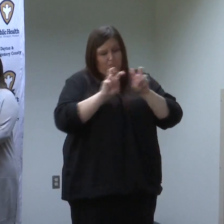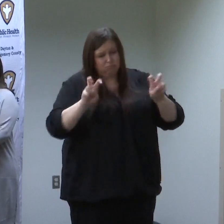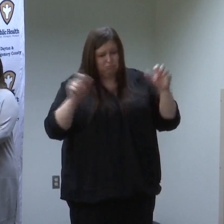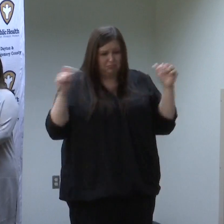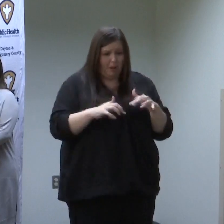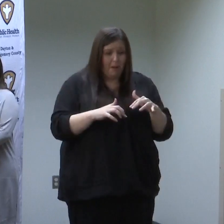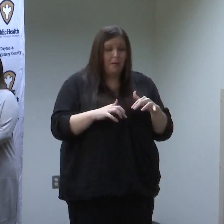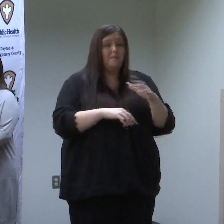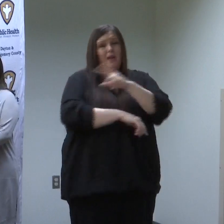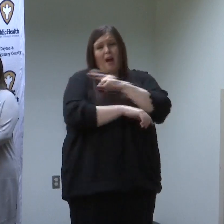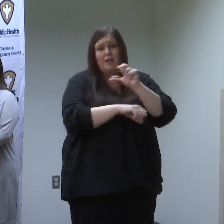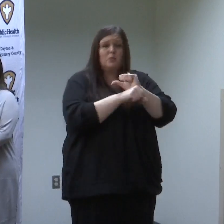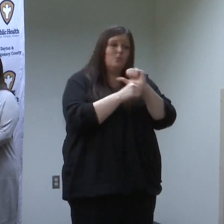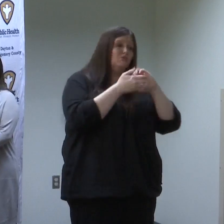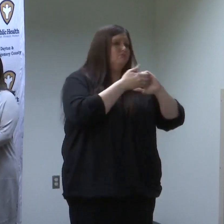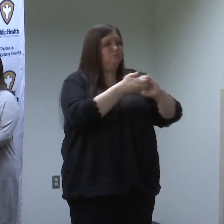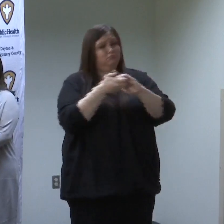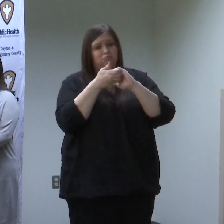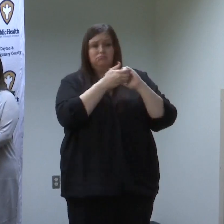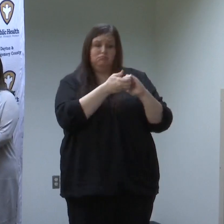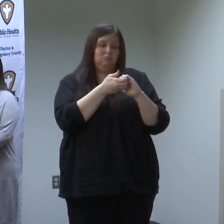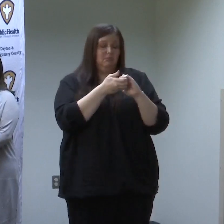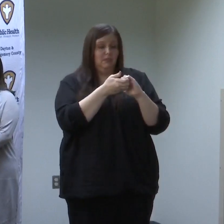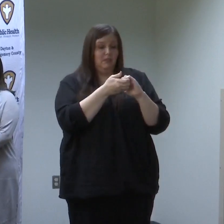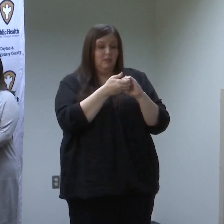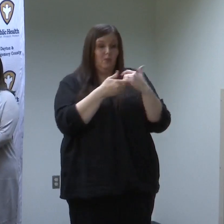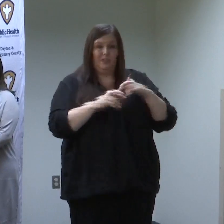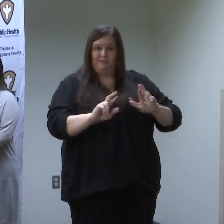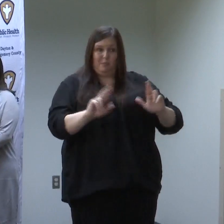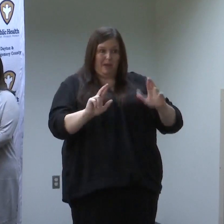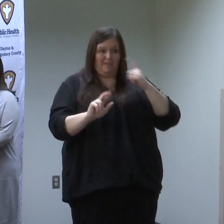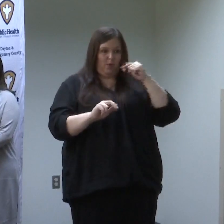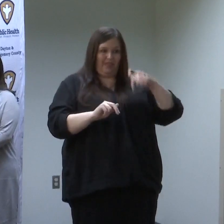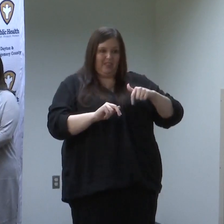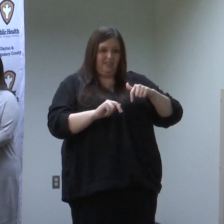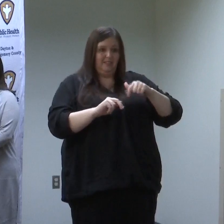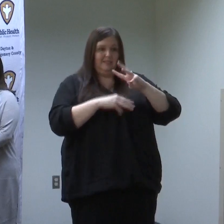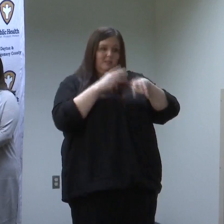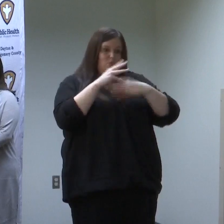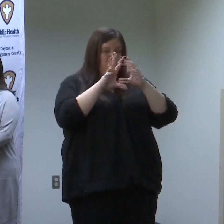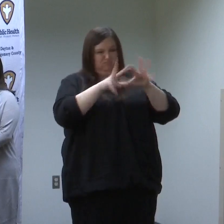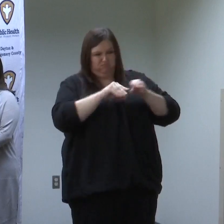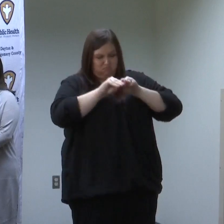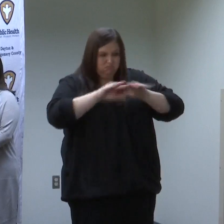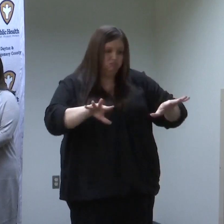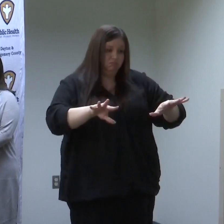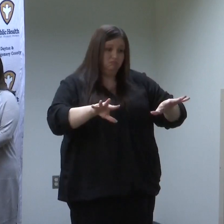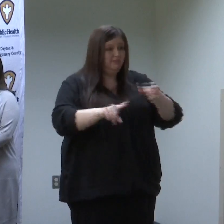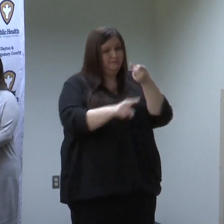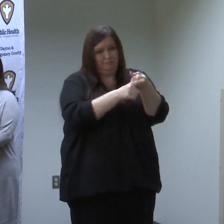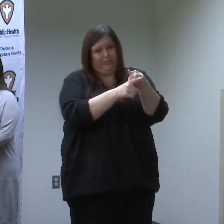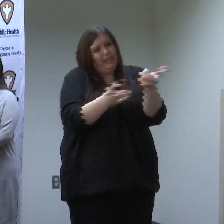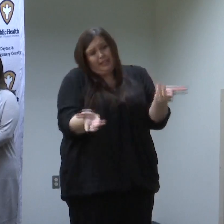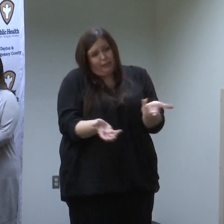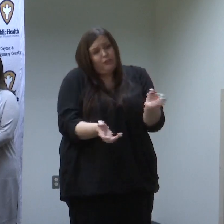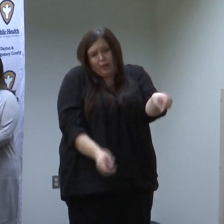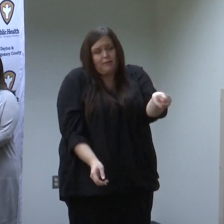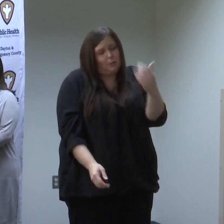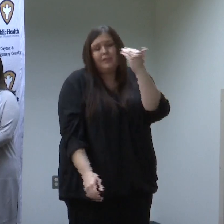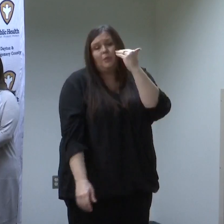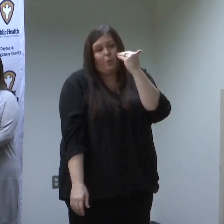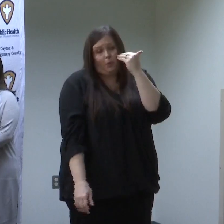all working together. You know, as we get prepared for this pandemic to come upon us, which is already here, I think we